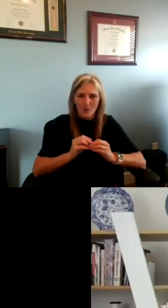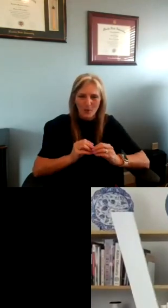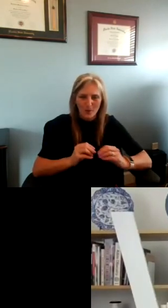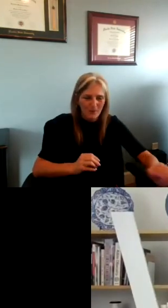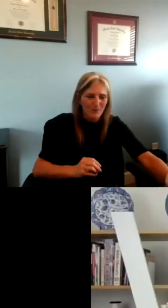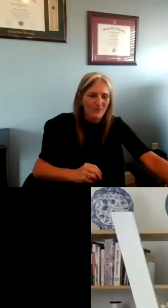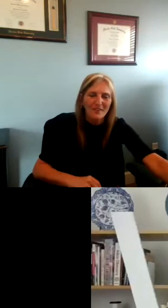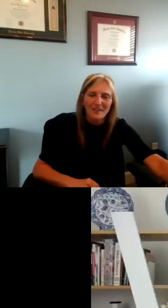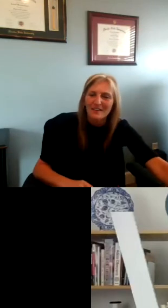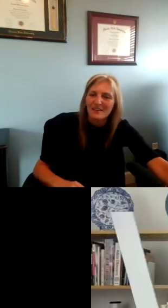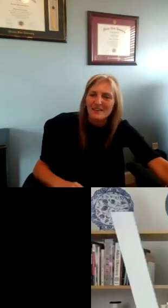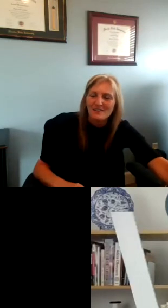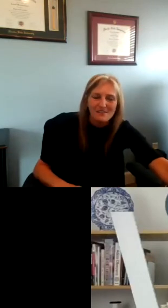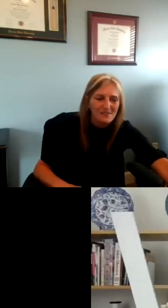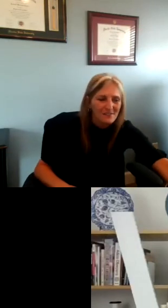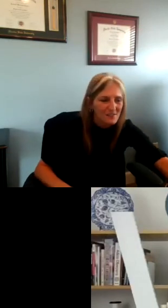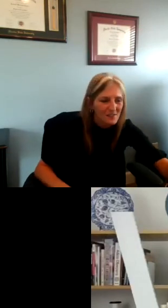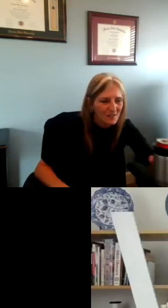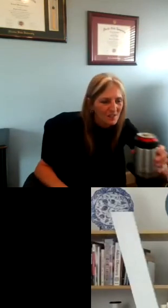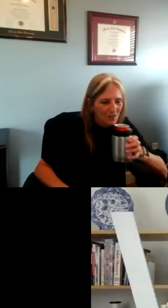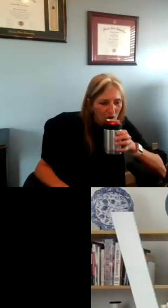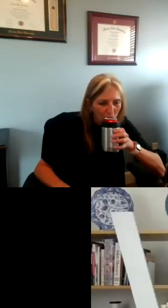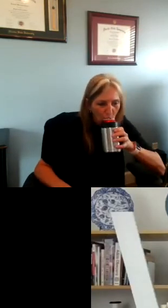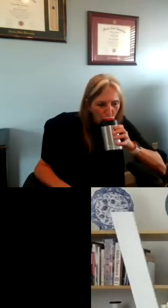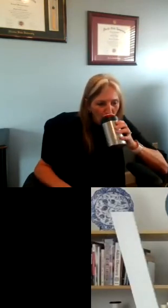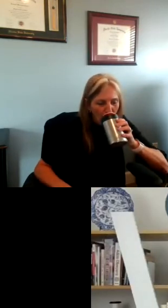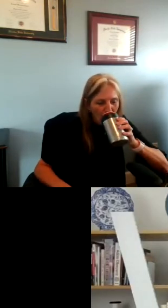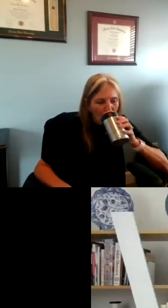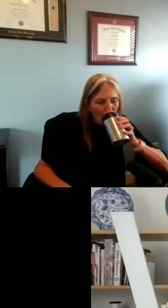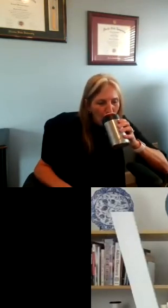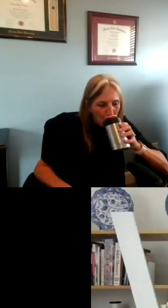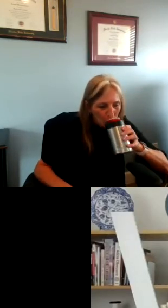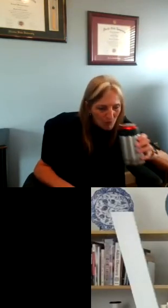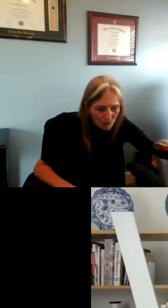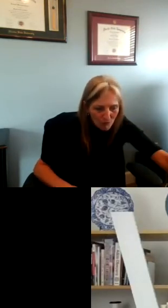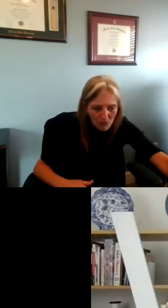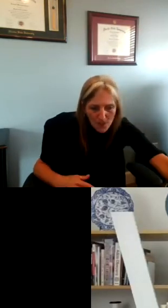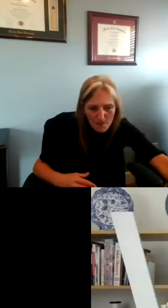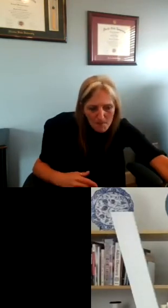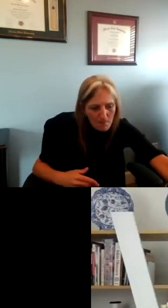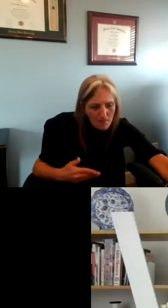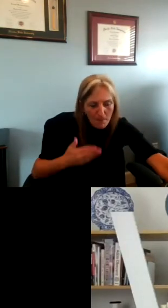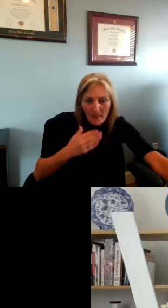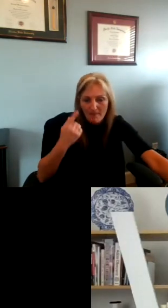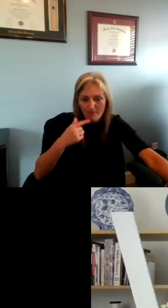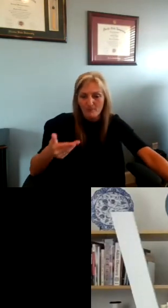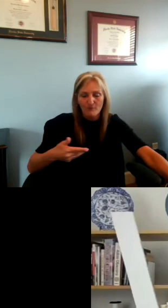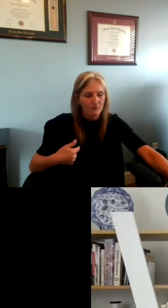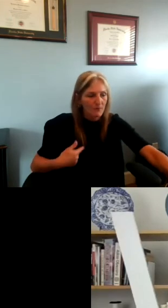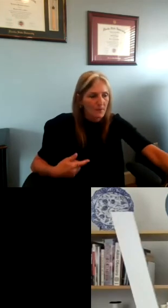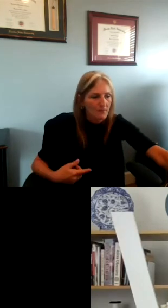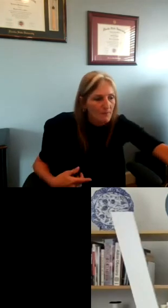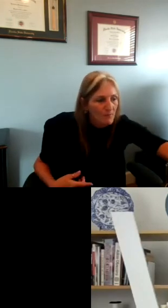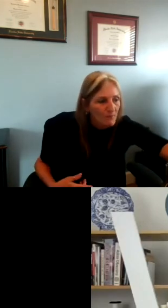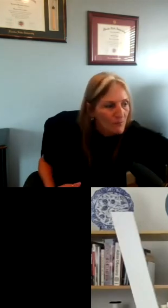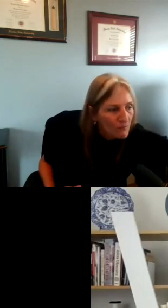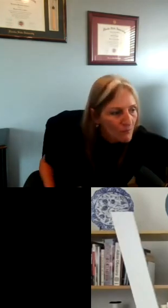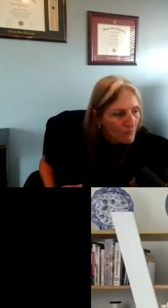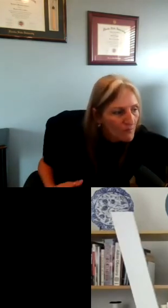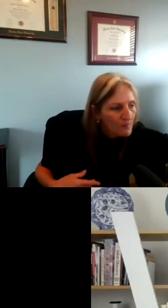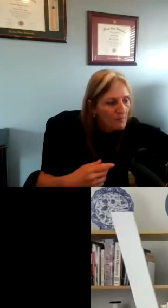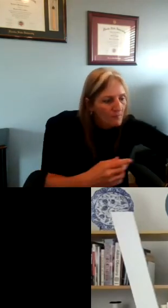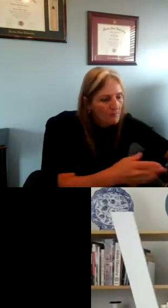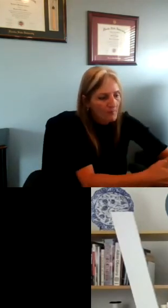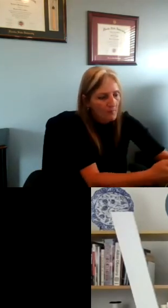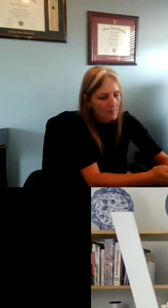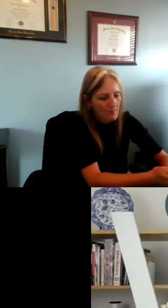my pleasure. I really am honored to have been invited. Thank you. So now I'm going to